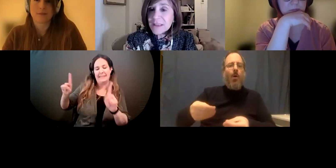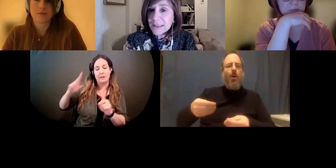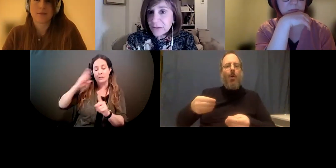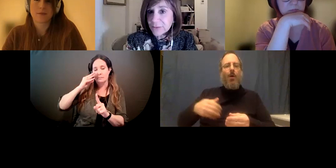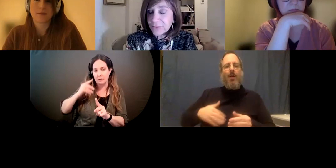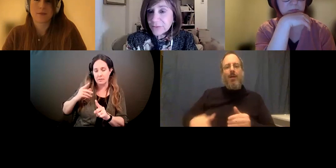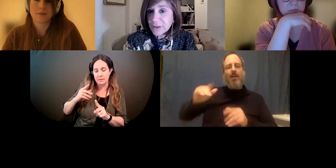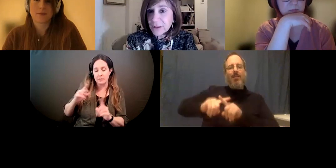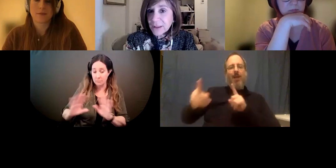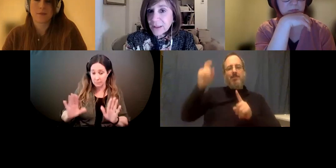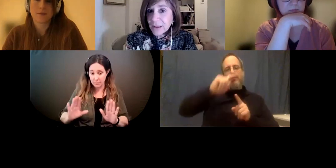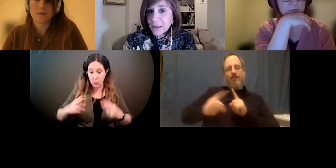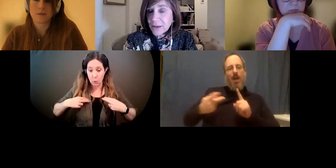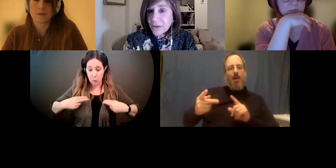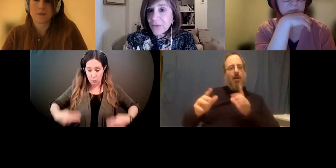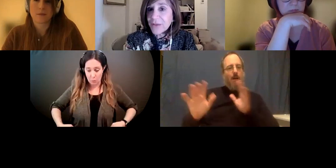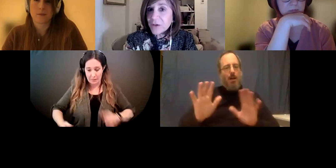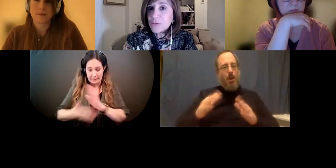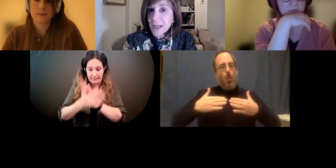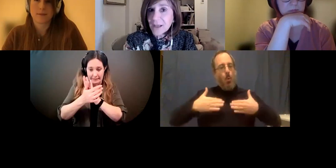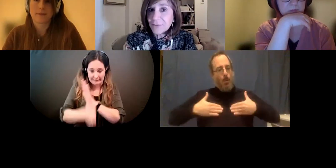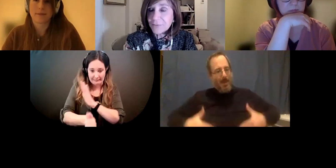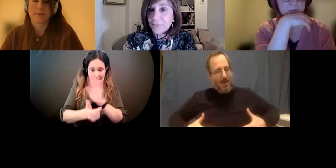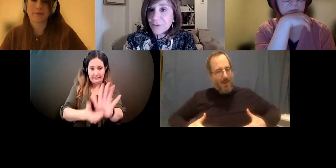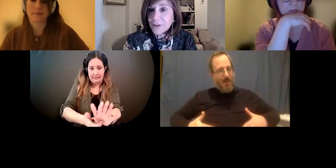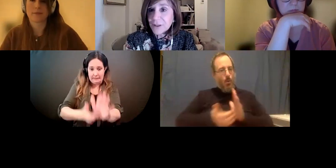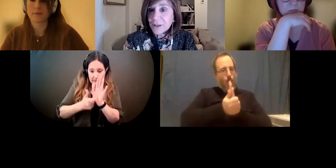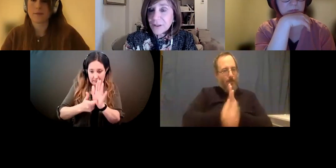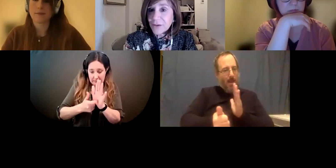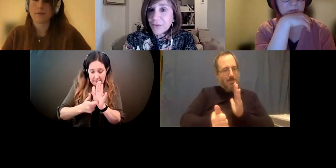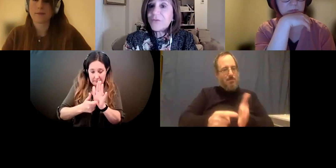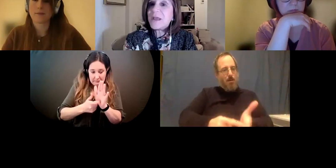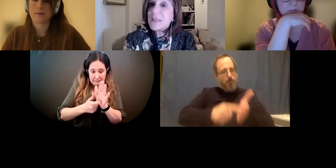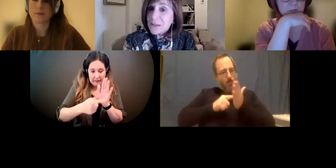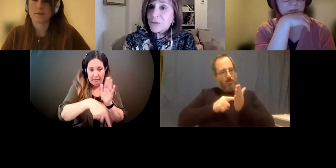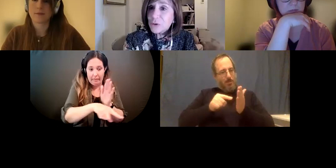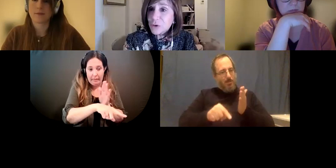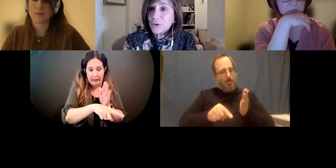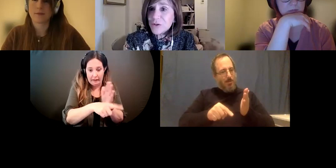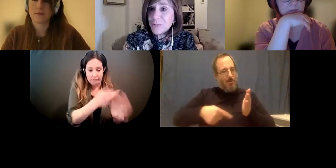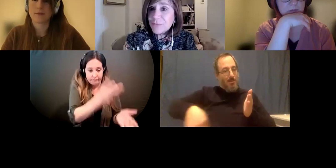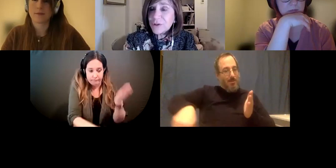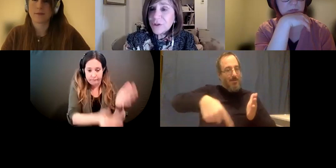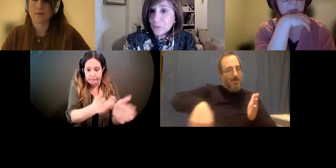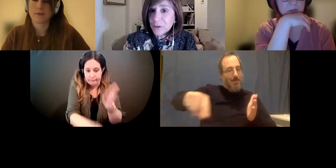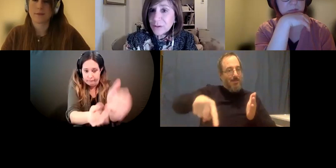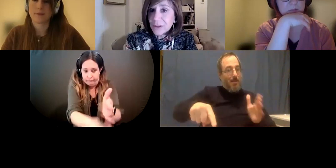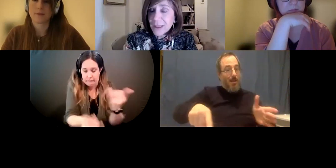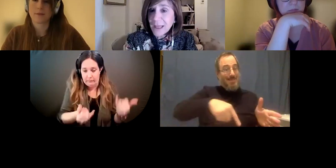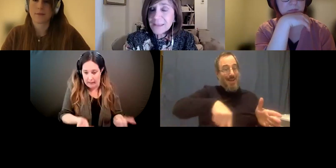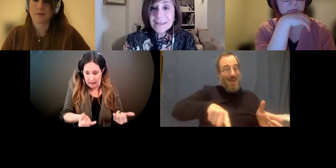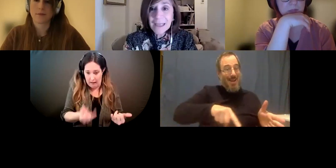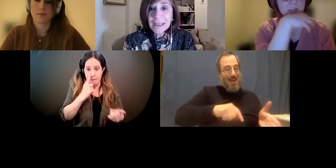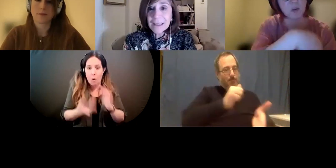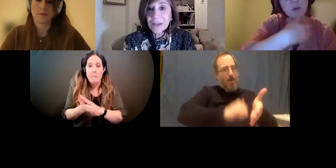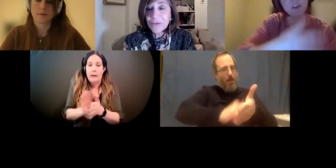human skills that they don't have, that they need to learn to be fully human. Yeah.